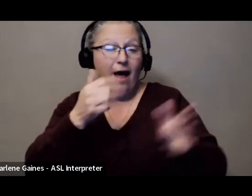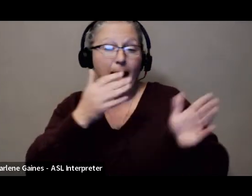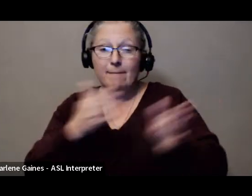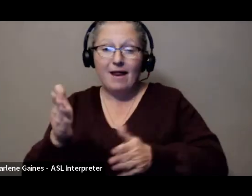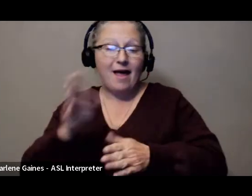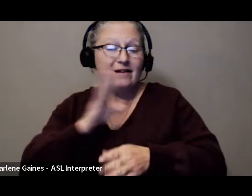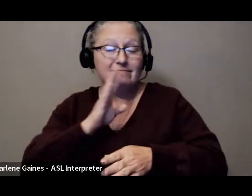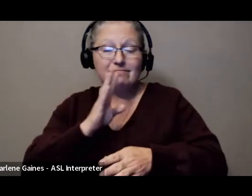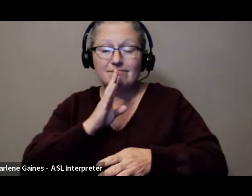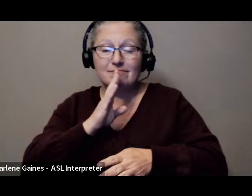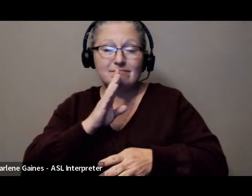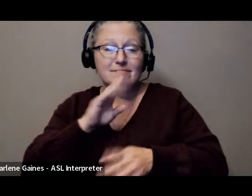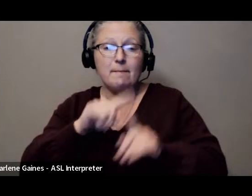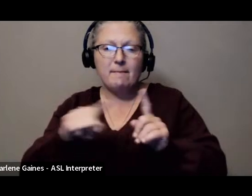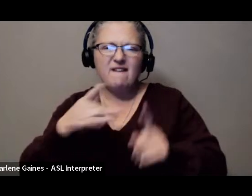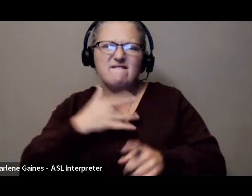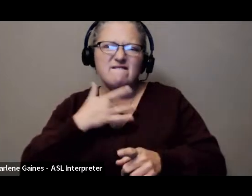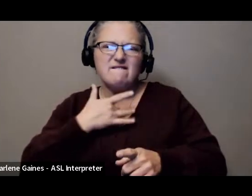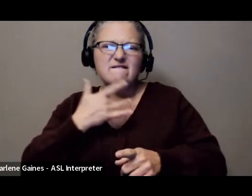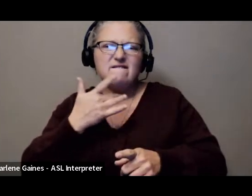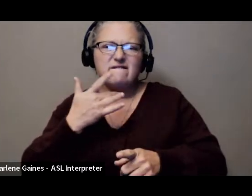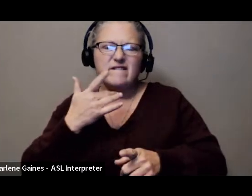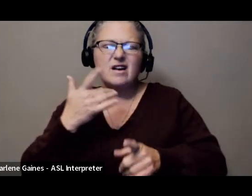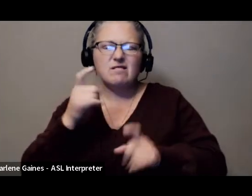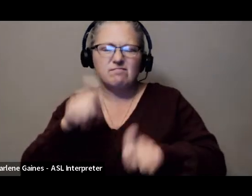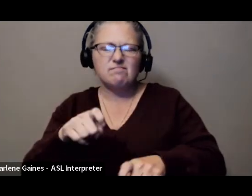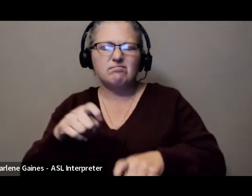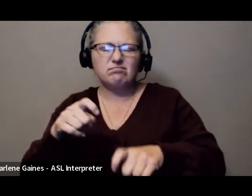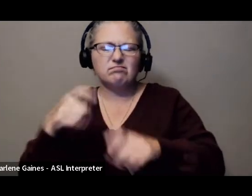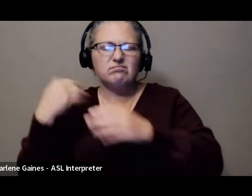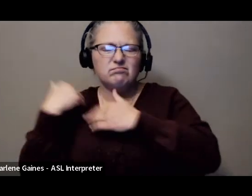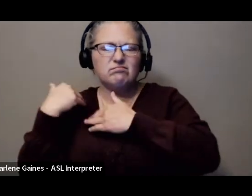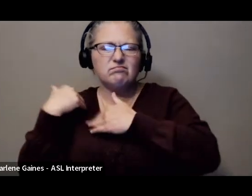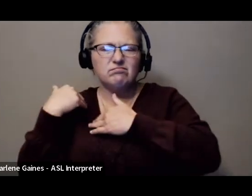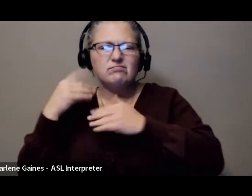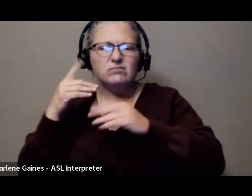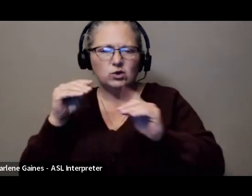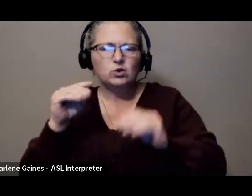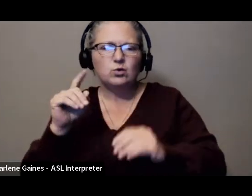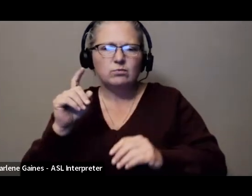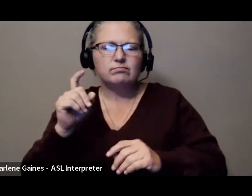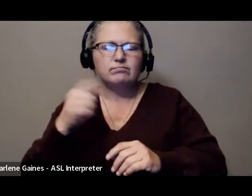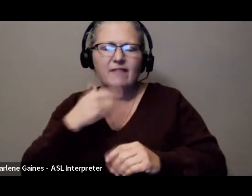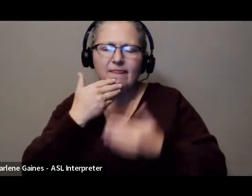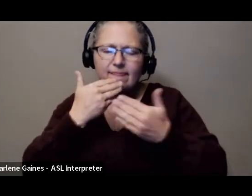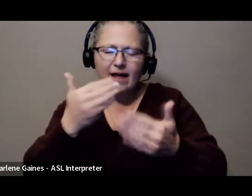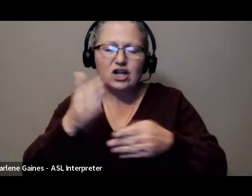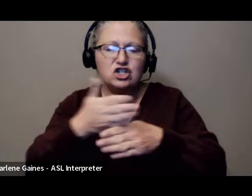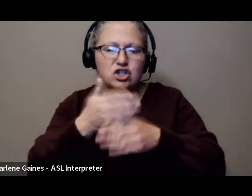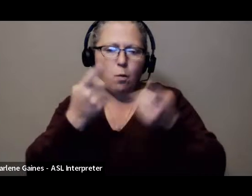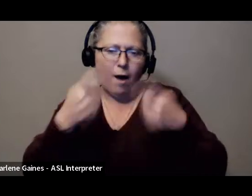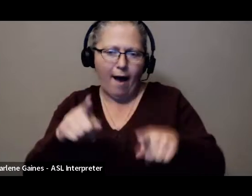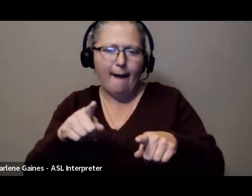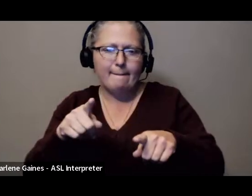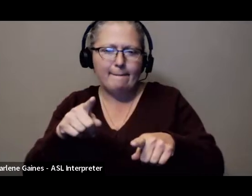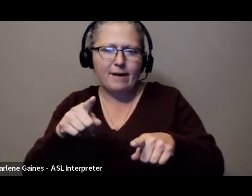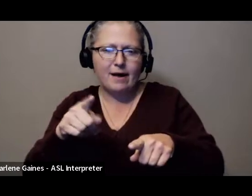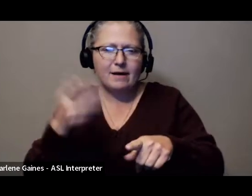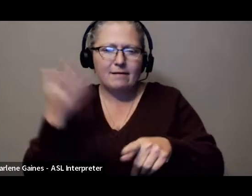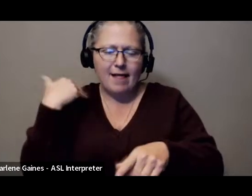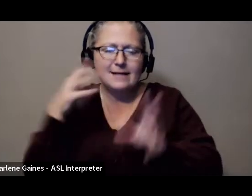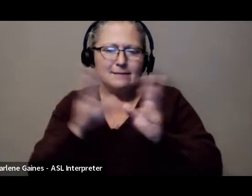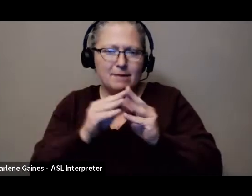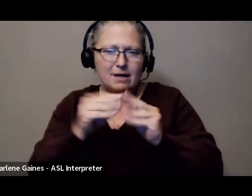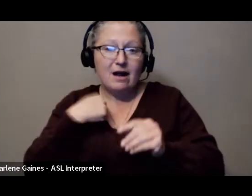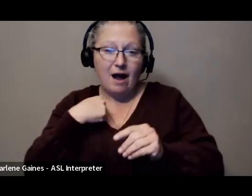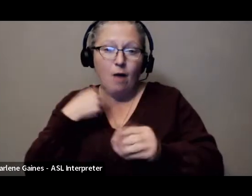on speaking, but I feel obliged to do so. Thank you for sharing what happened in the last meeting. I